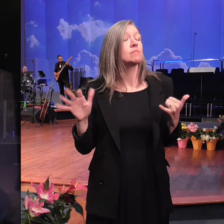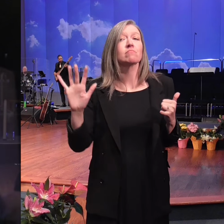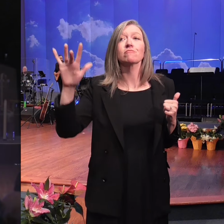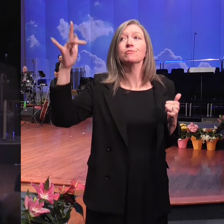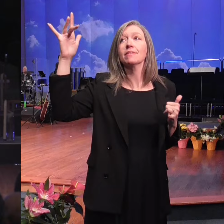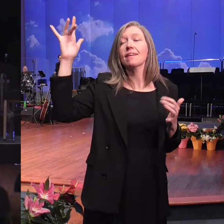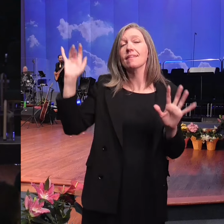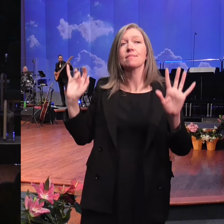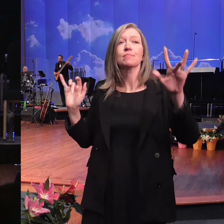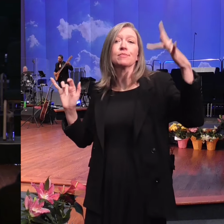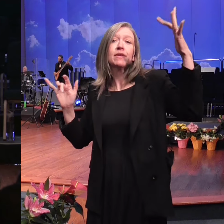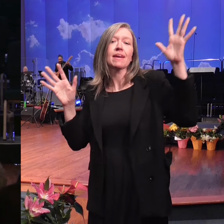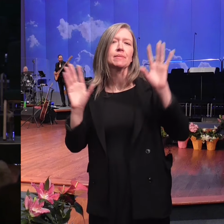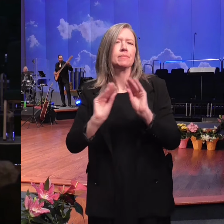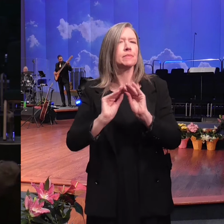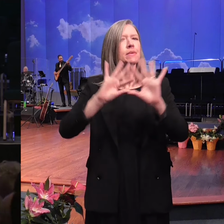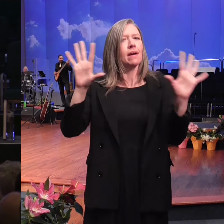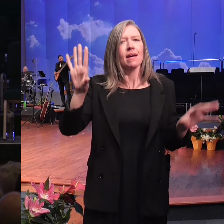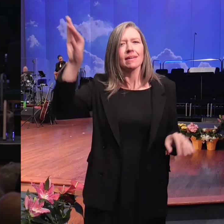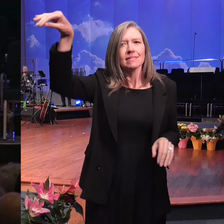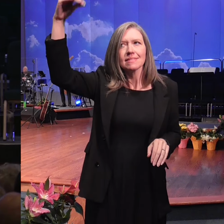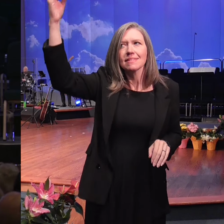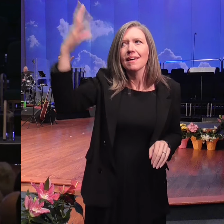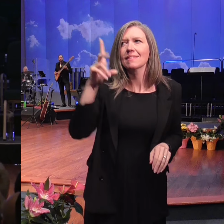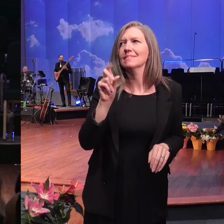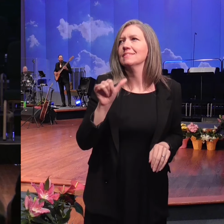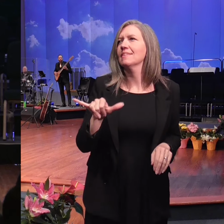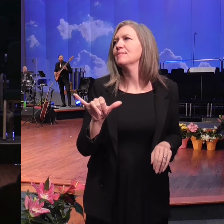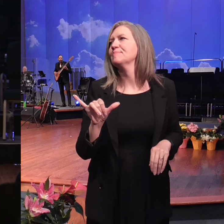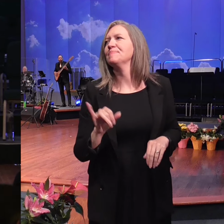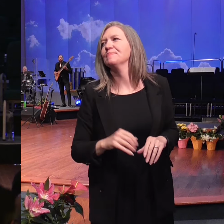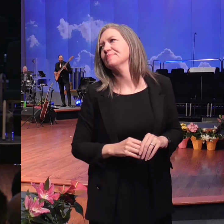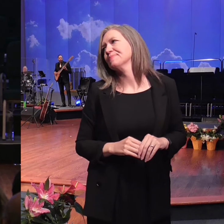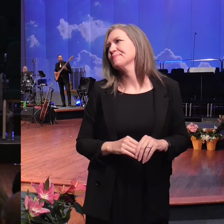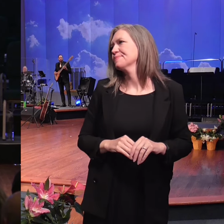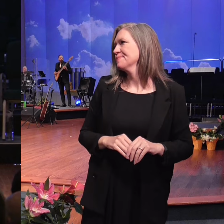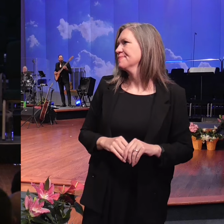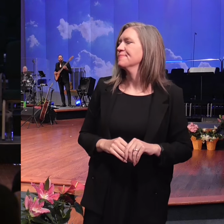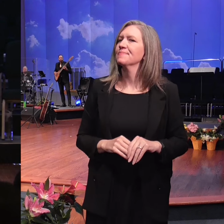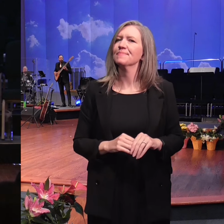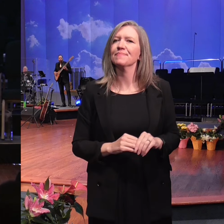bright, bright, bright, bright sunshiny day.